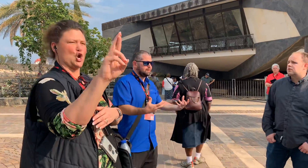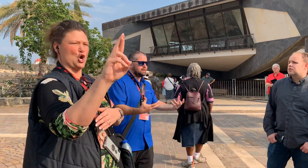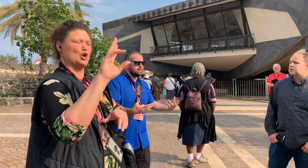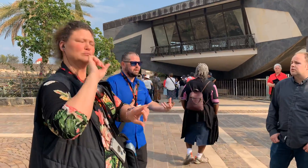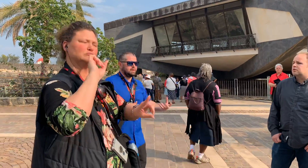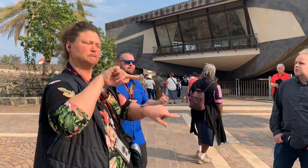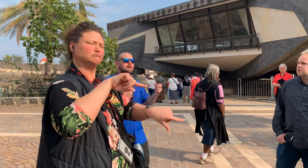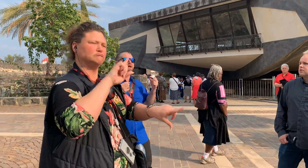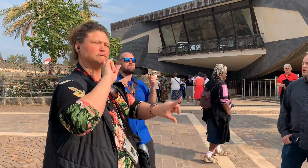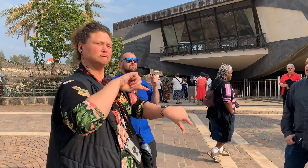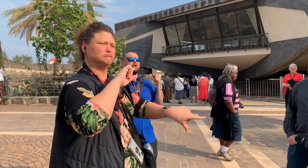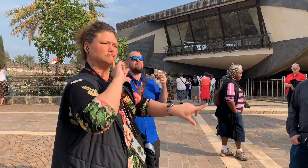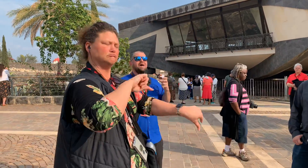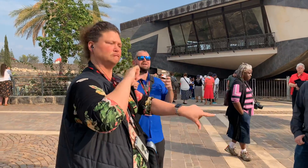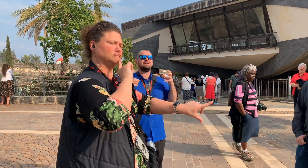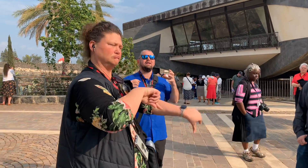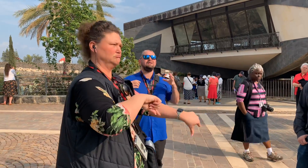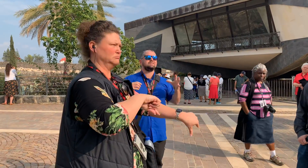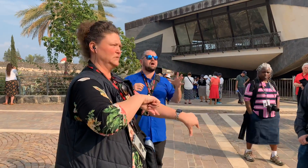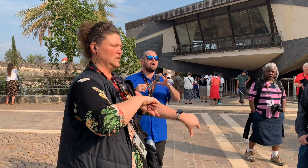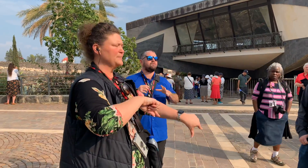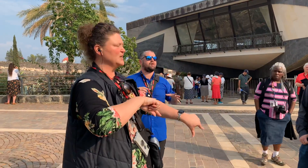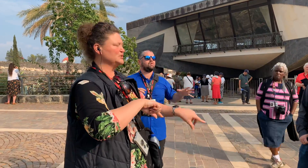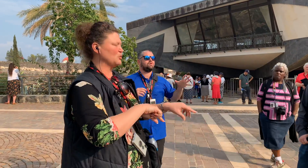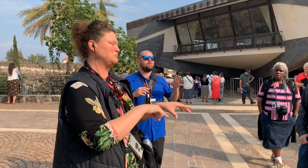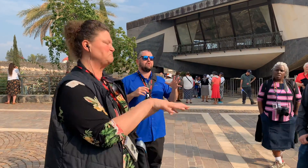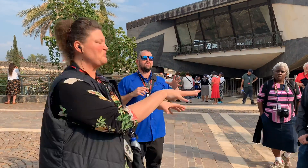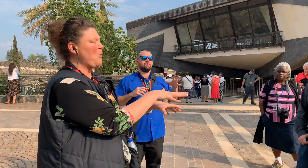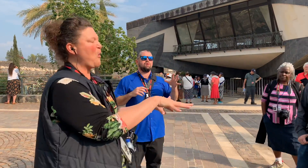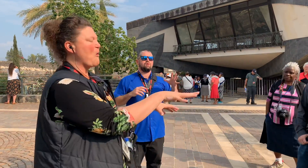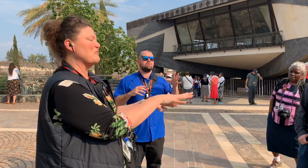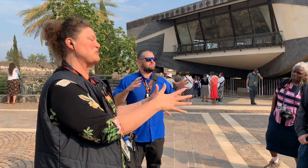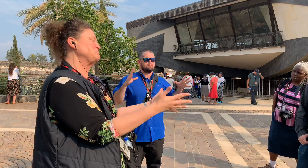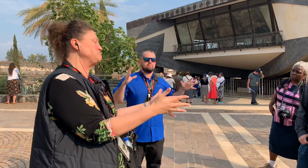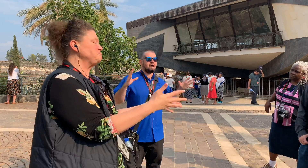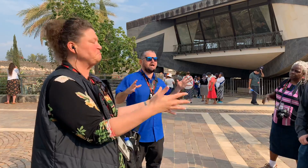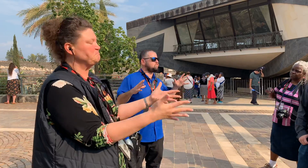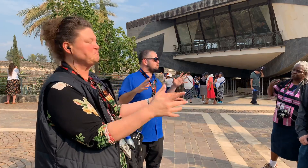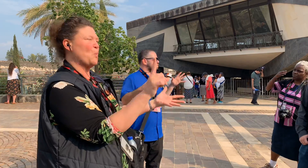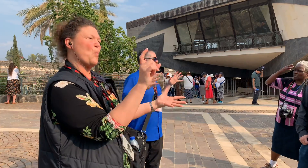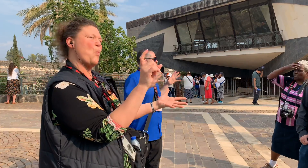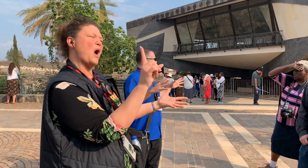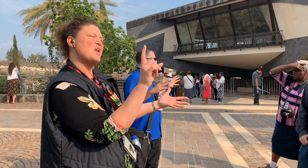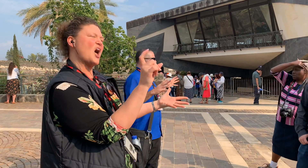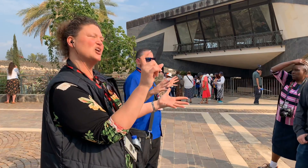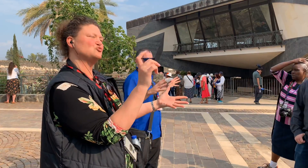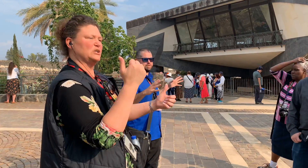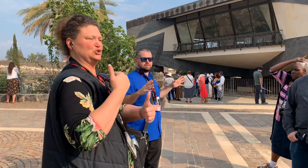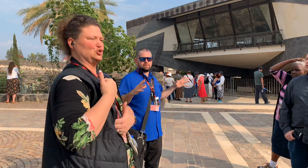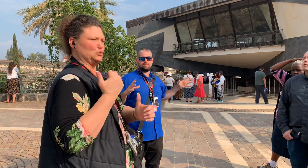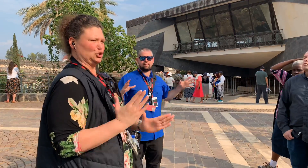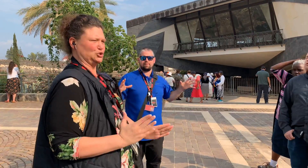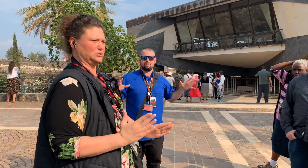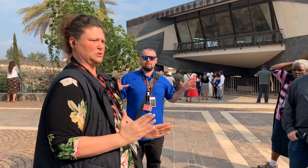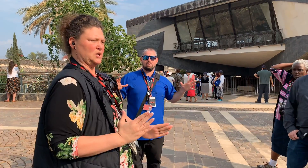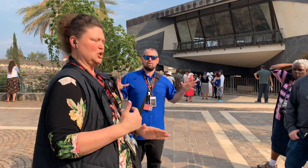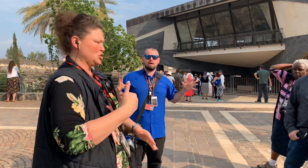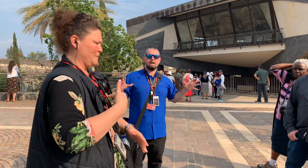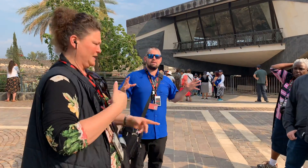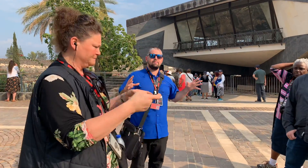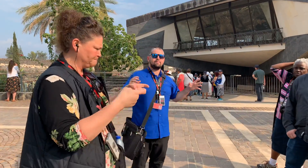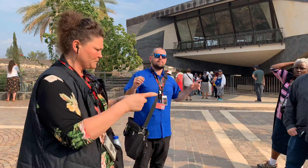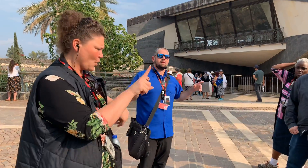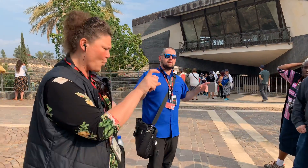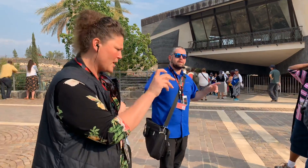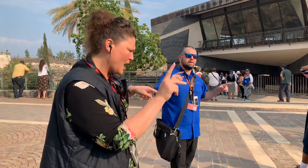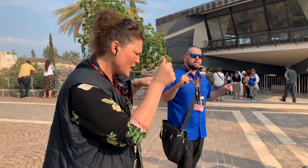commander that command at least over 100 soldiers,